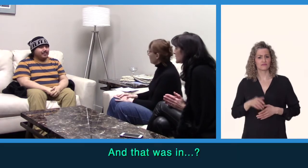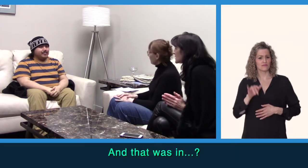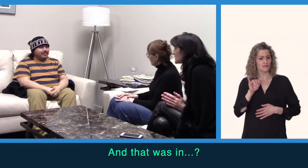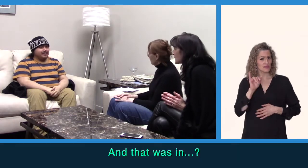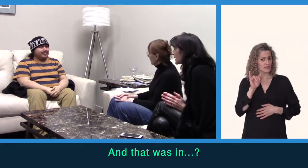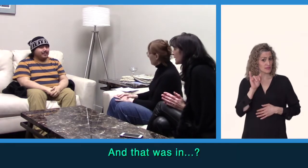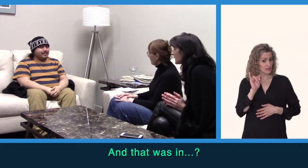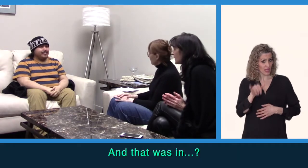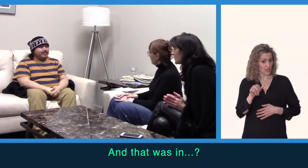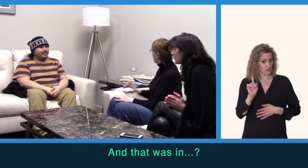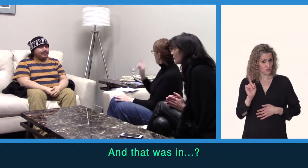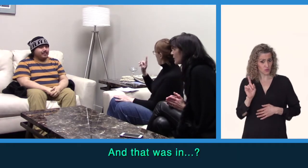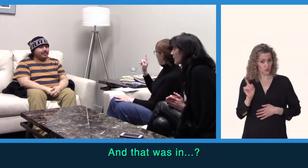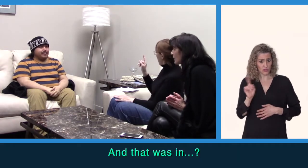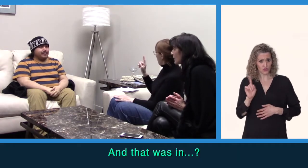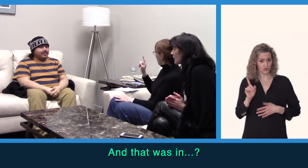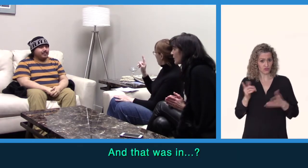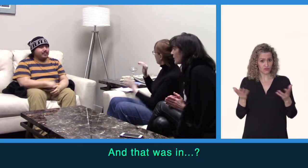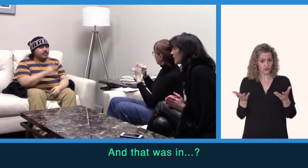And that was in